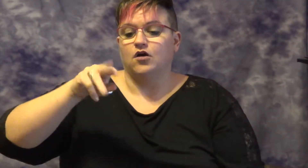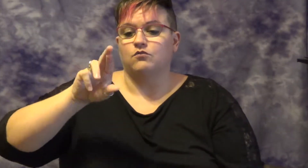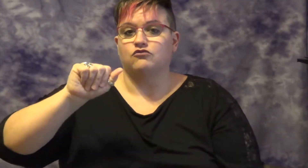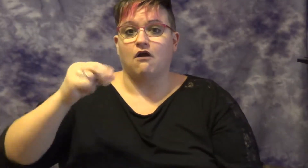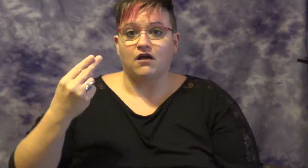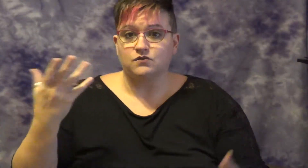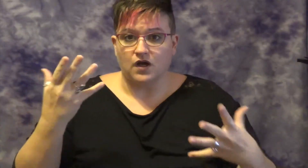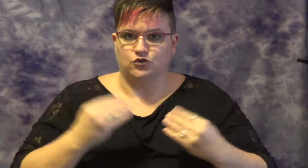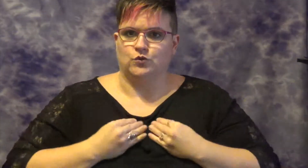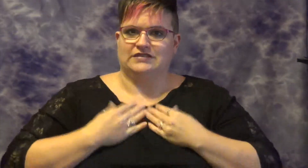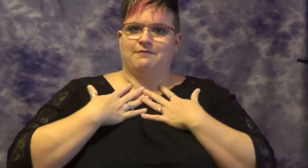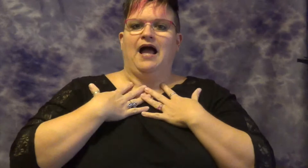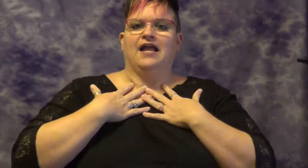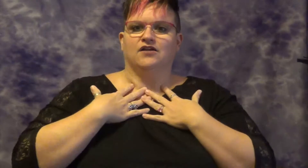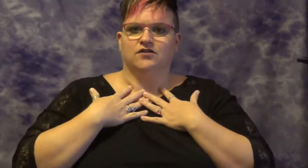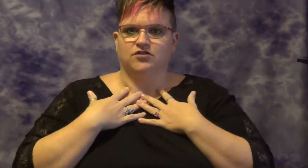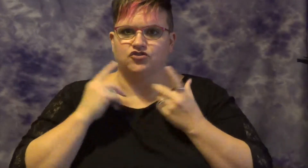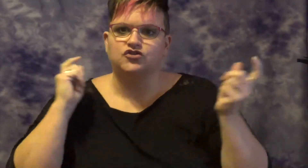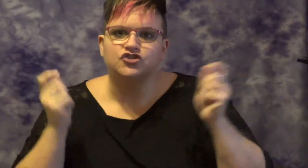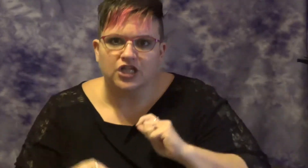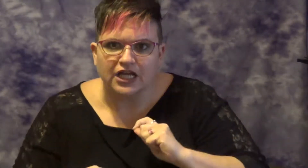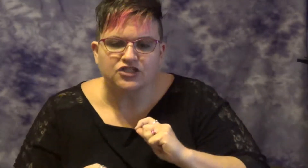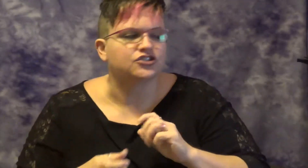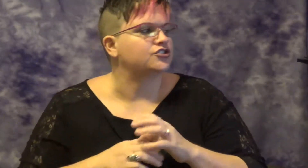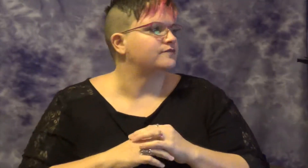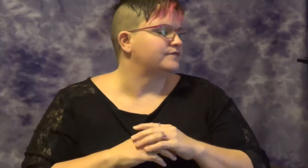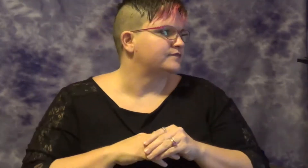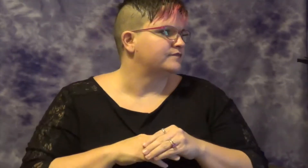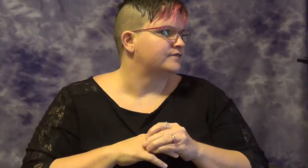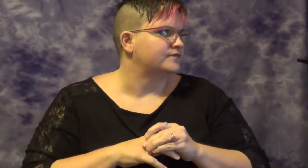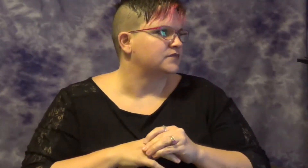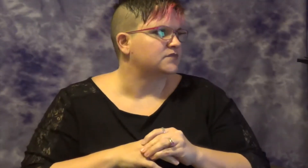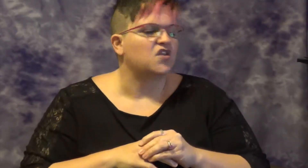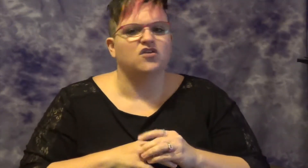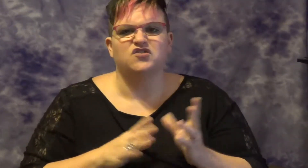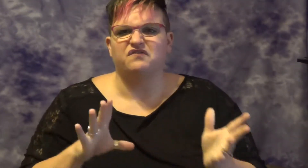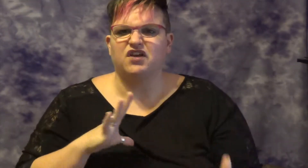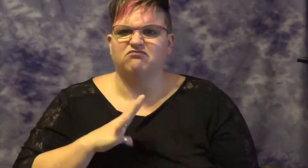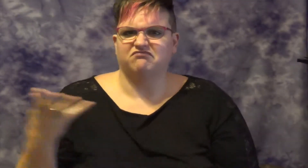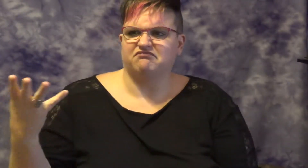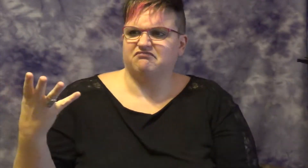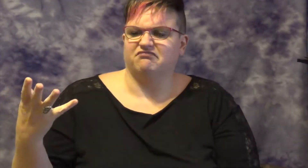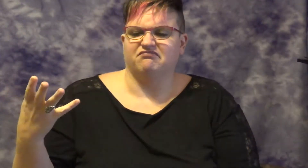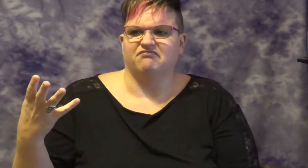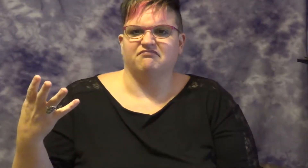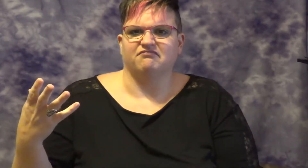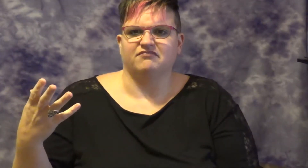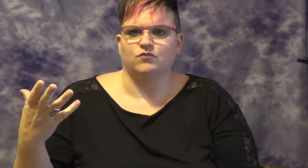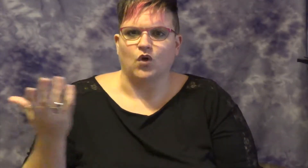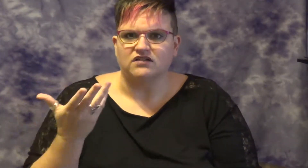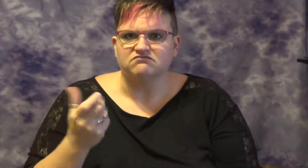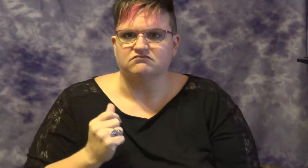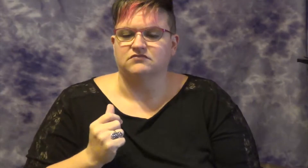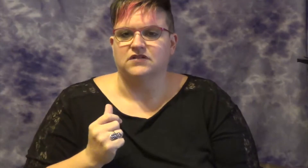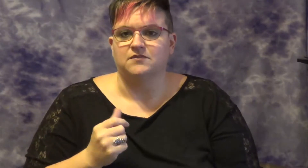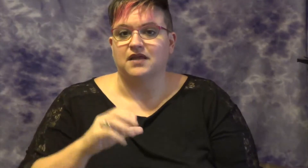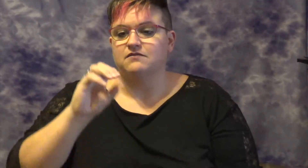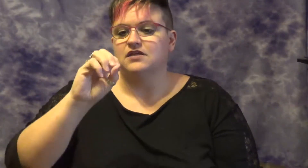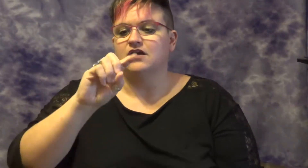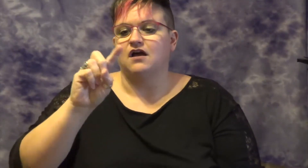was influencing a lot of people. If you think about Oprah, she inspires people to change. If you think about something that would maybe